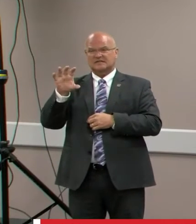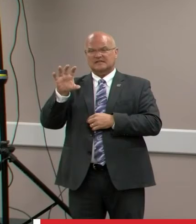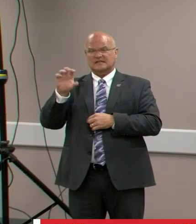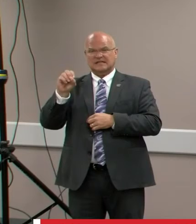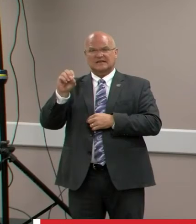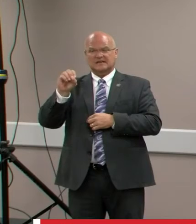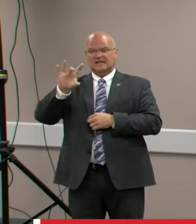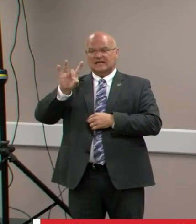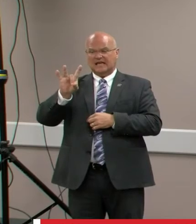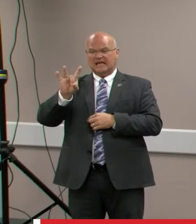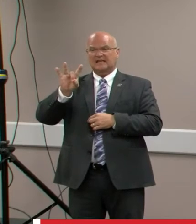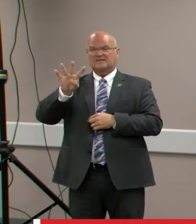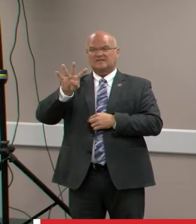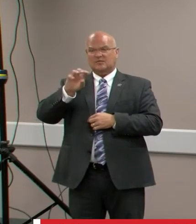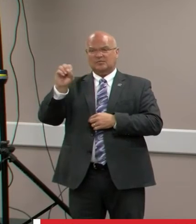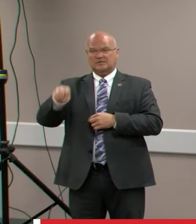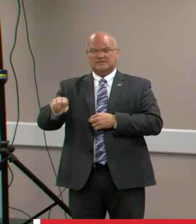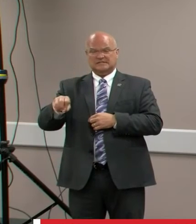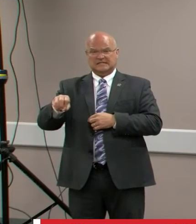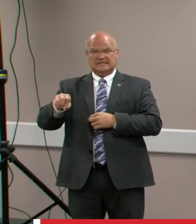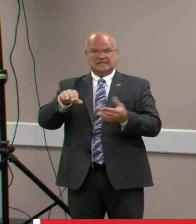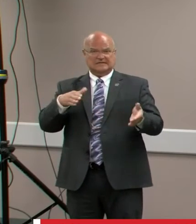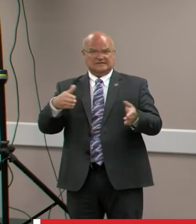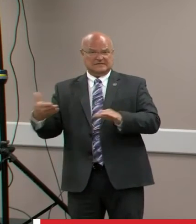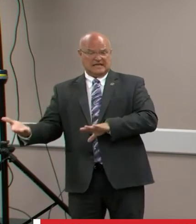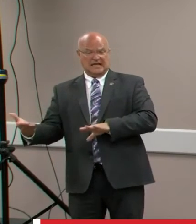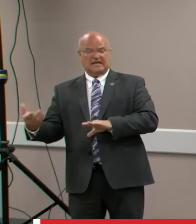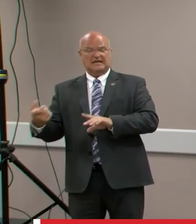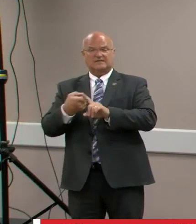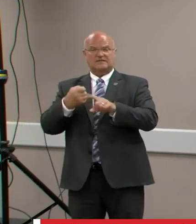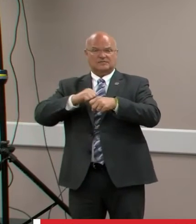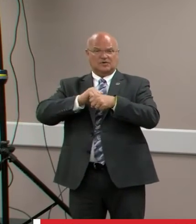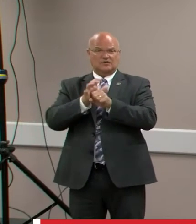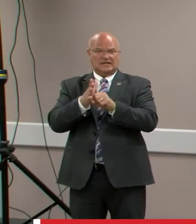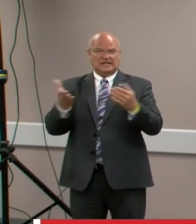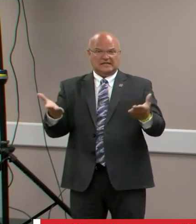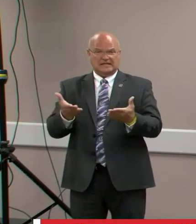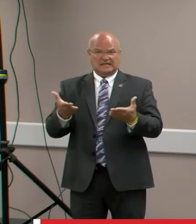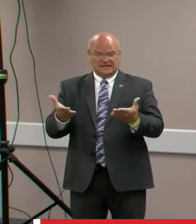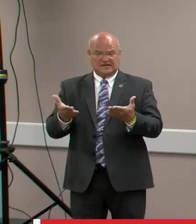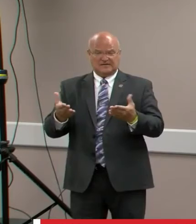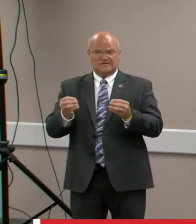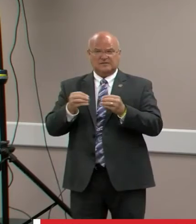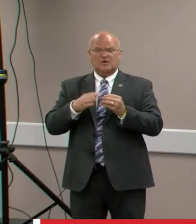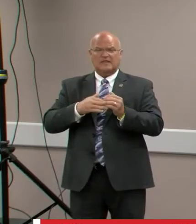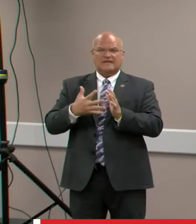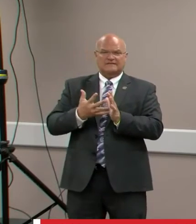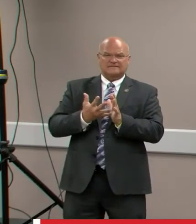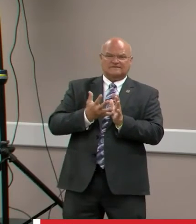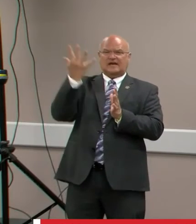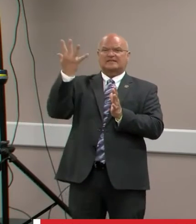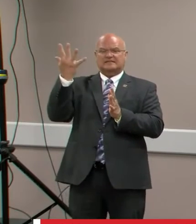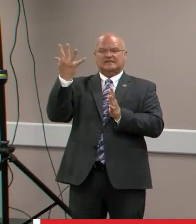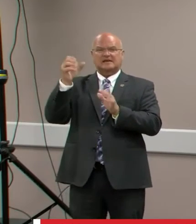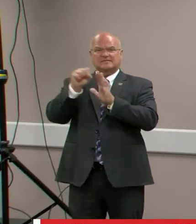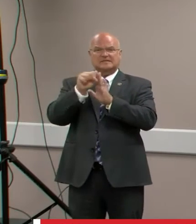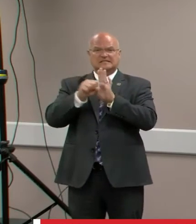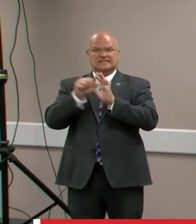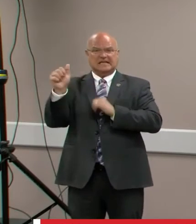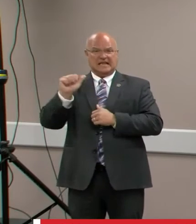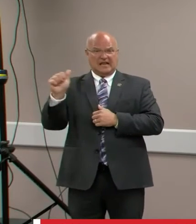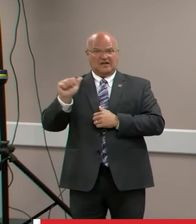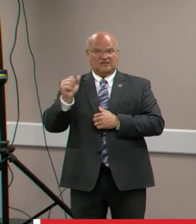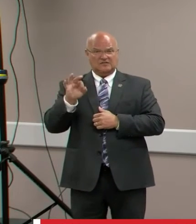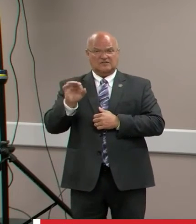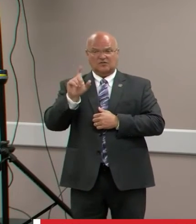84% of our cases have ended up succumbing to COVID-19. That's more than 5 times the state average